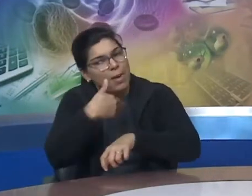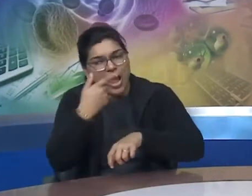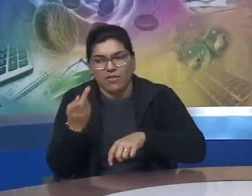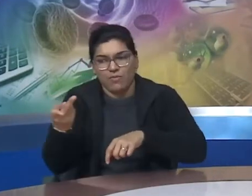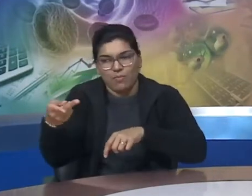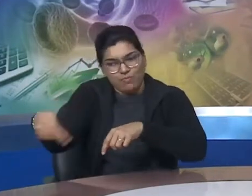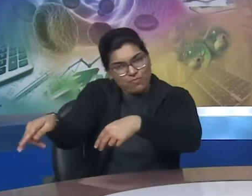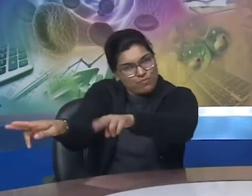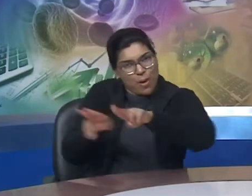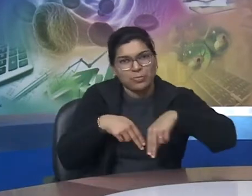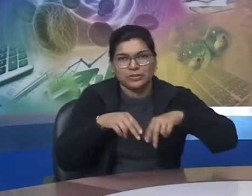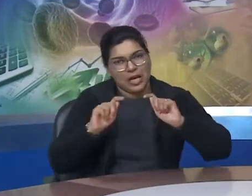tiger.